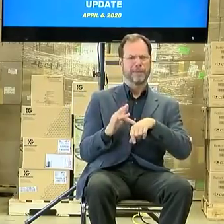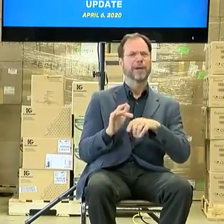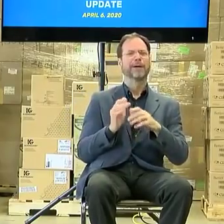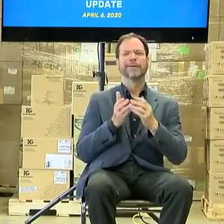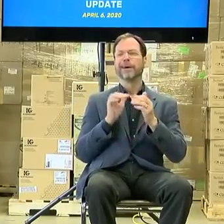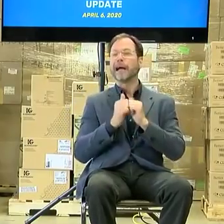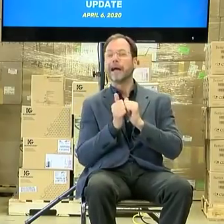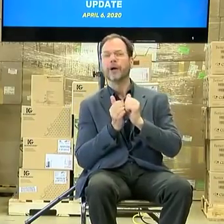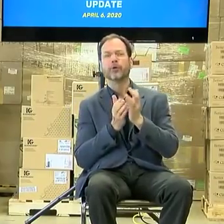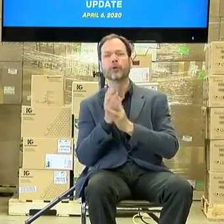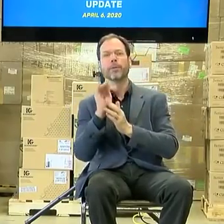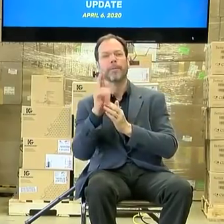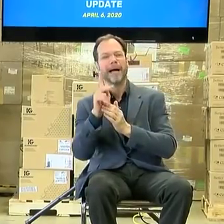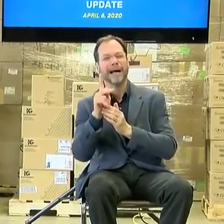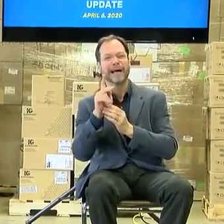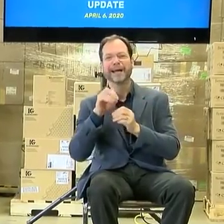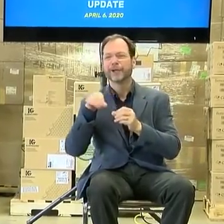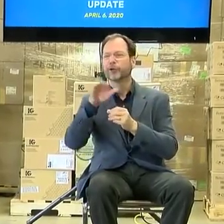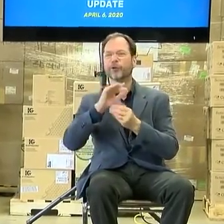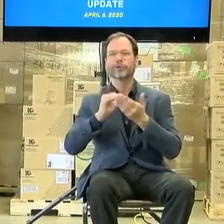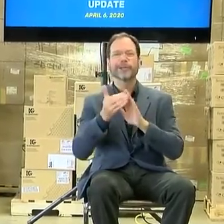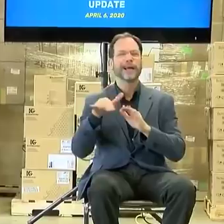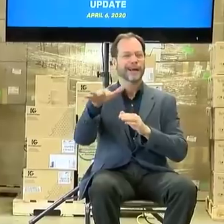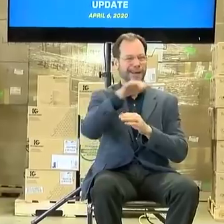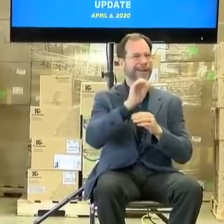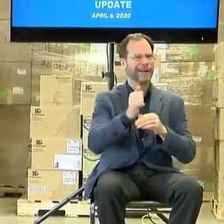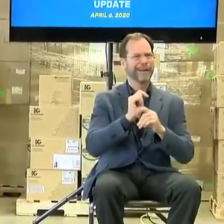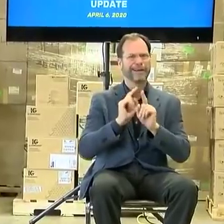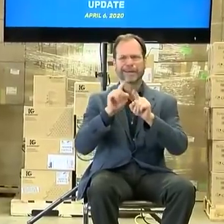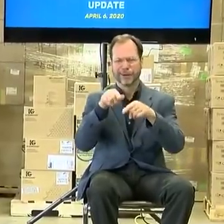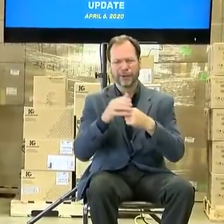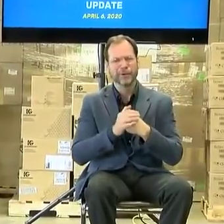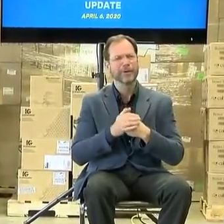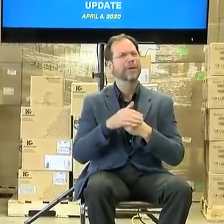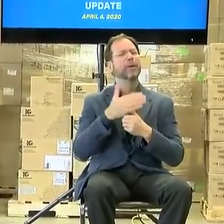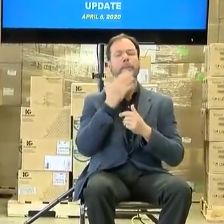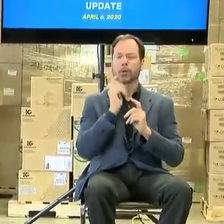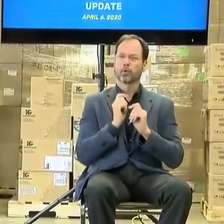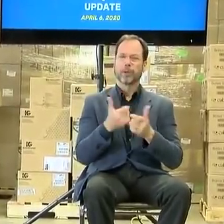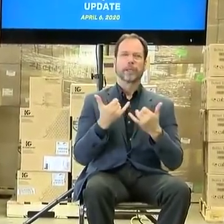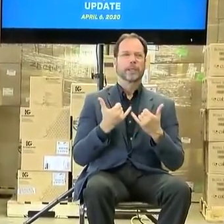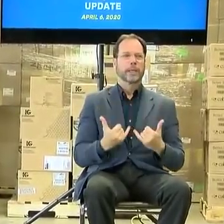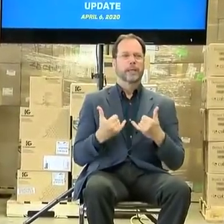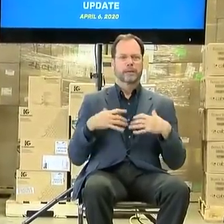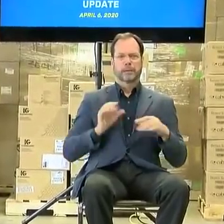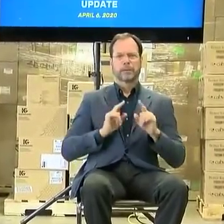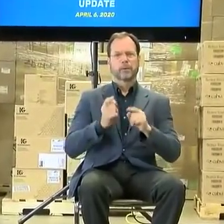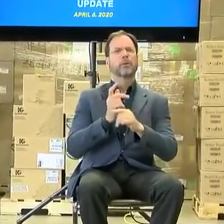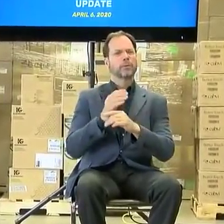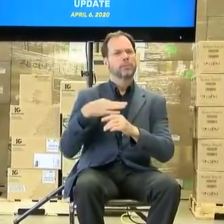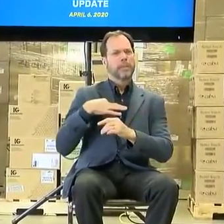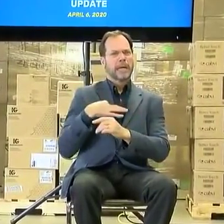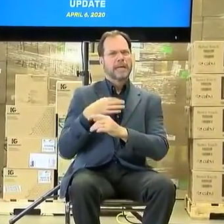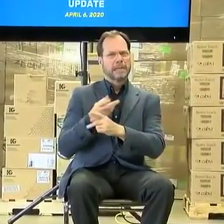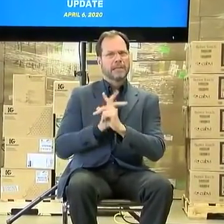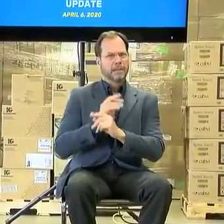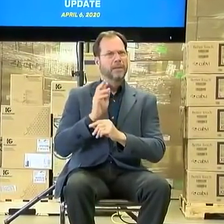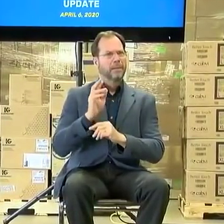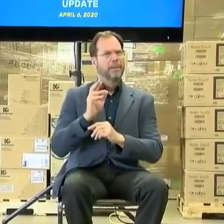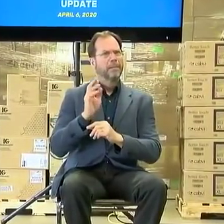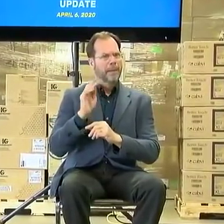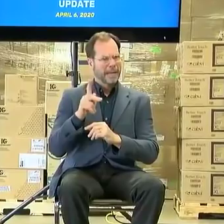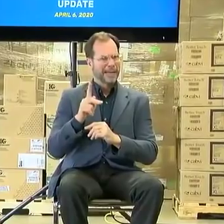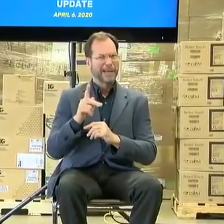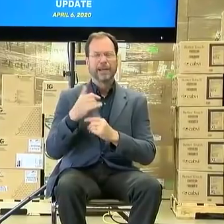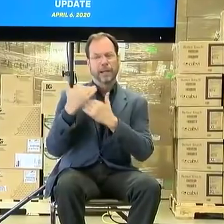banks in your community. It's important to go apply as quickly as possible because there is a certain amount